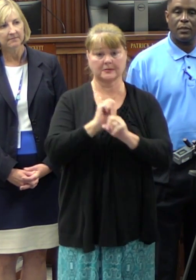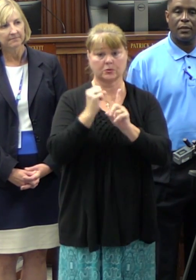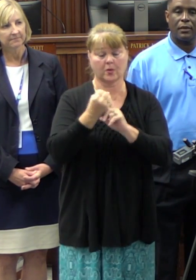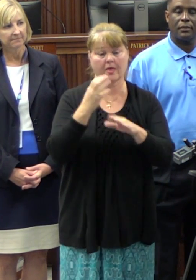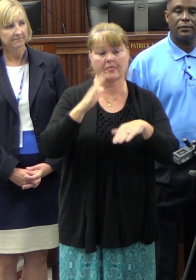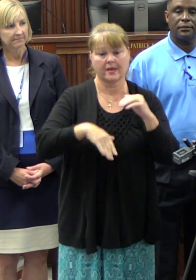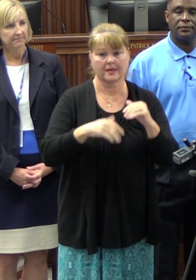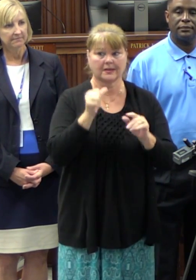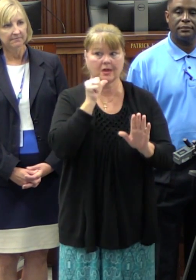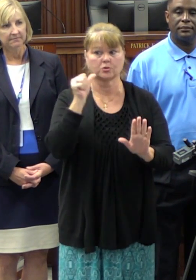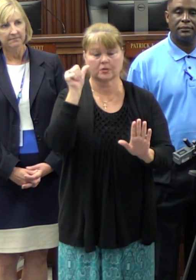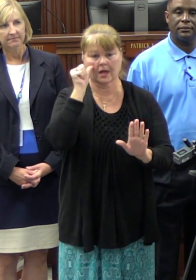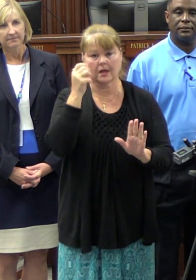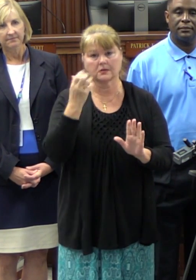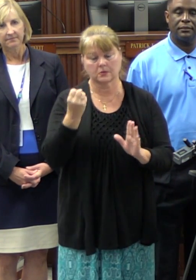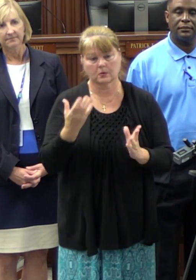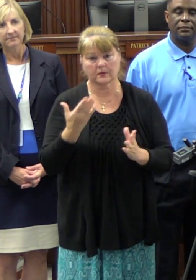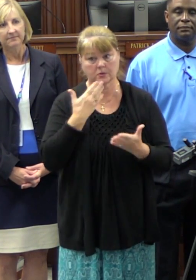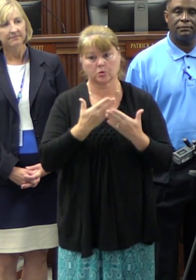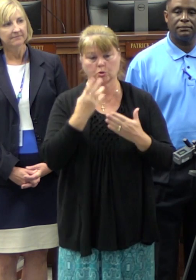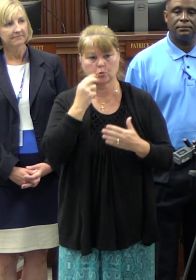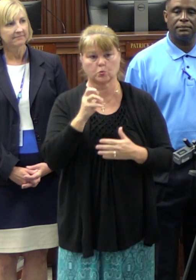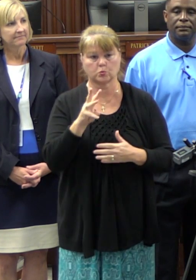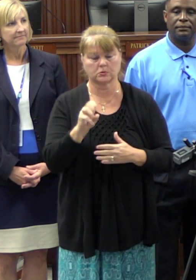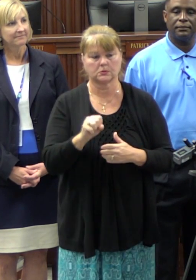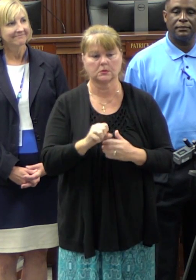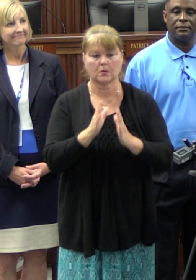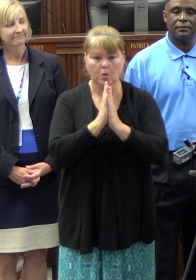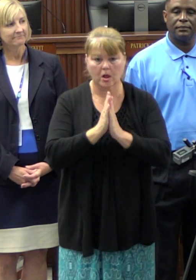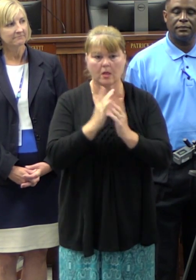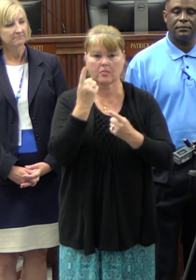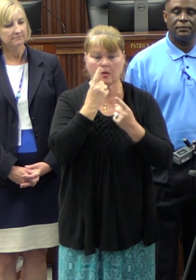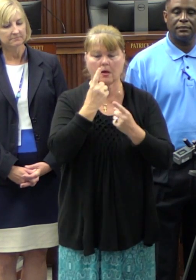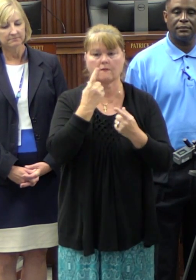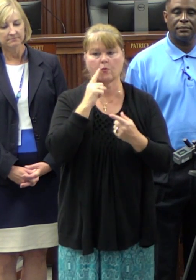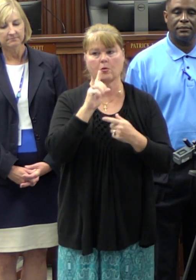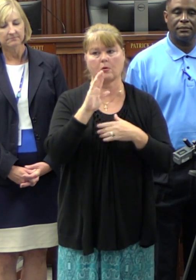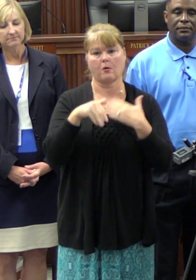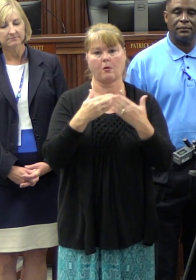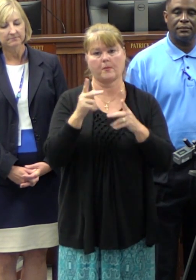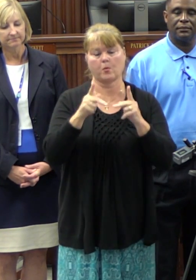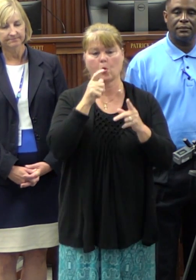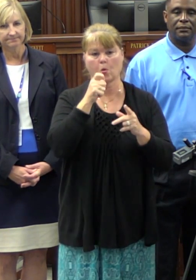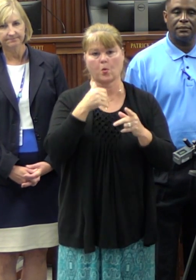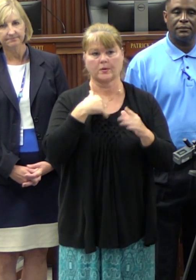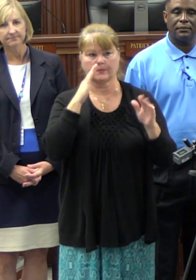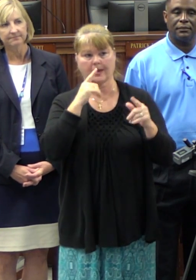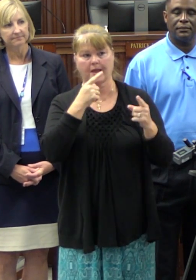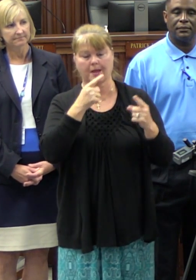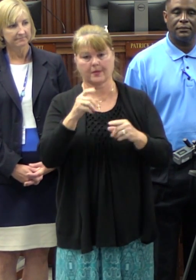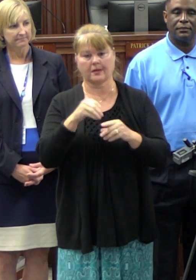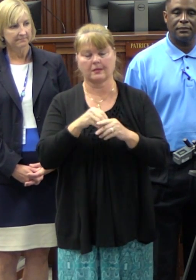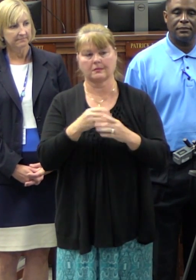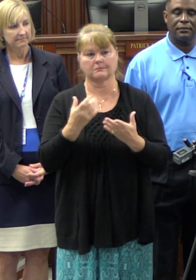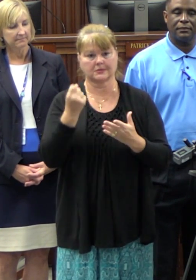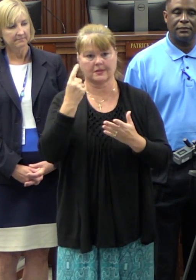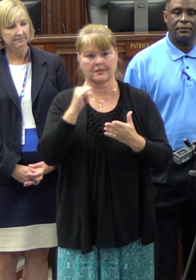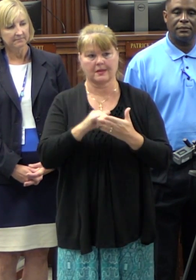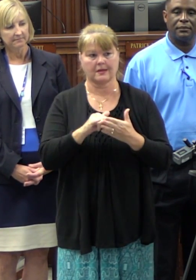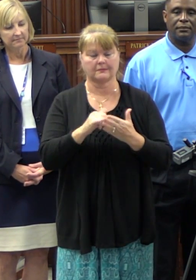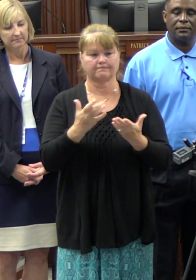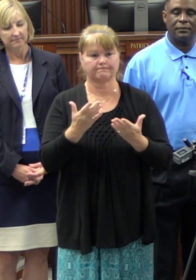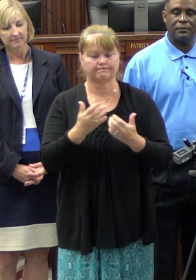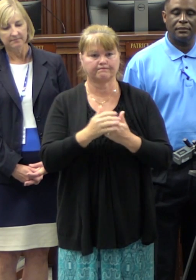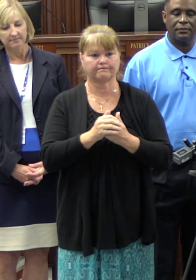were even yesterday. Our prayers and thoughts go out right now as it's understanding, as a